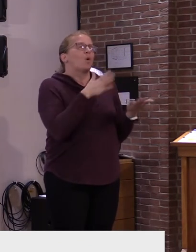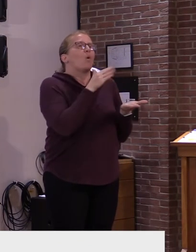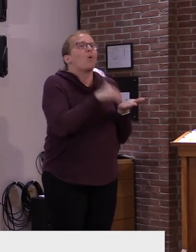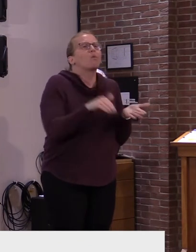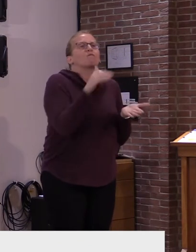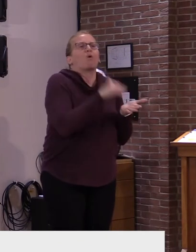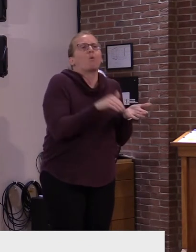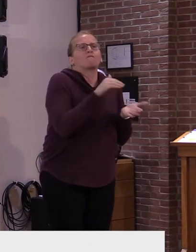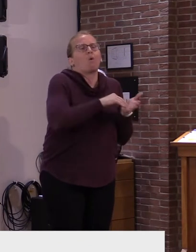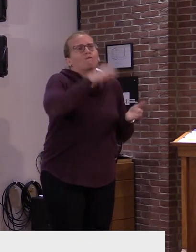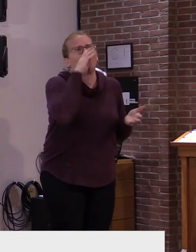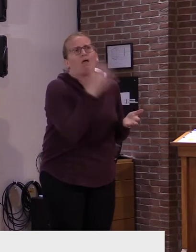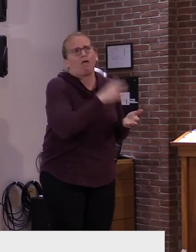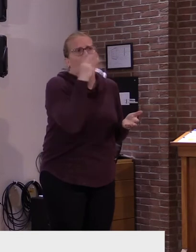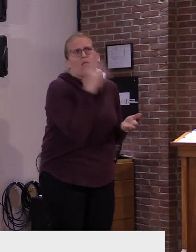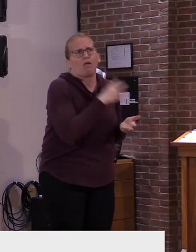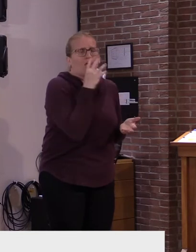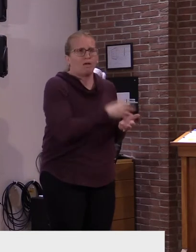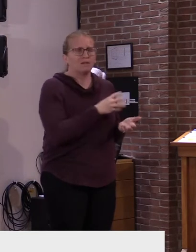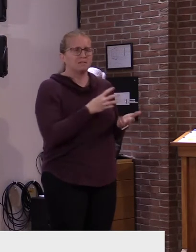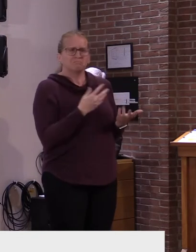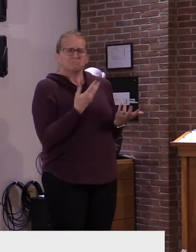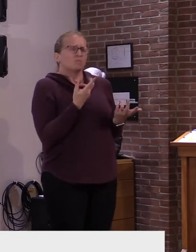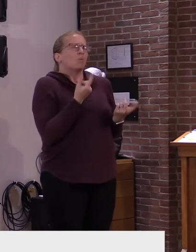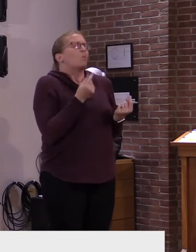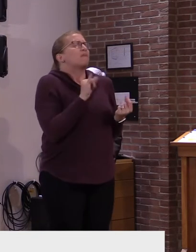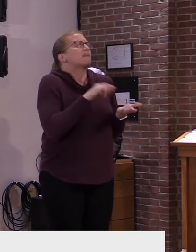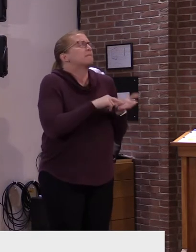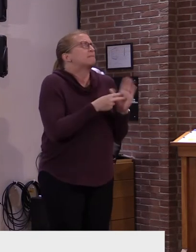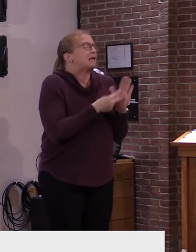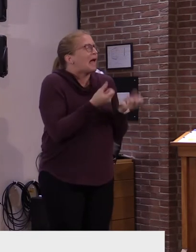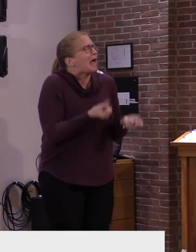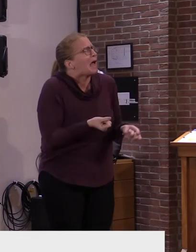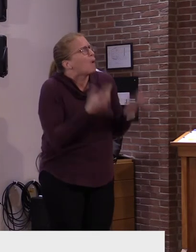looking at in terms of fines or punishment